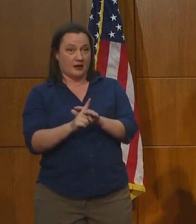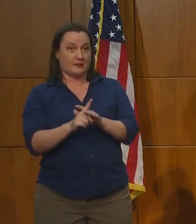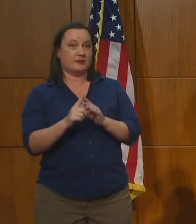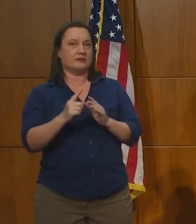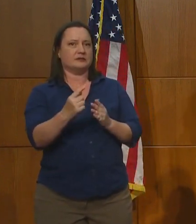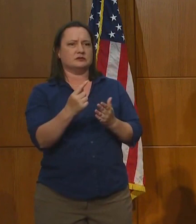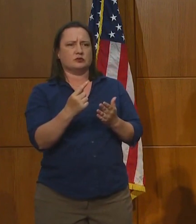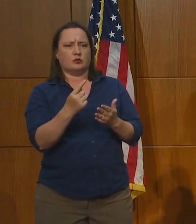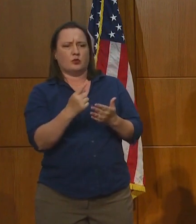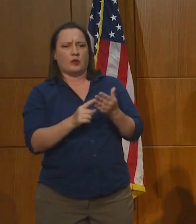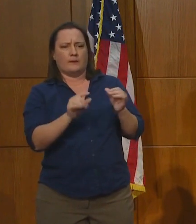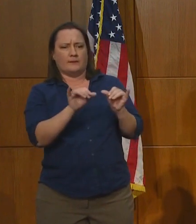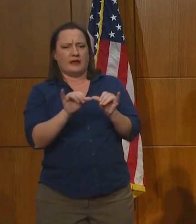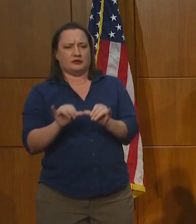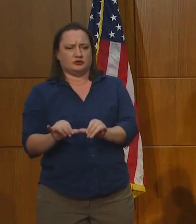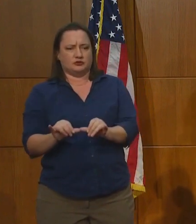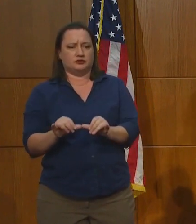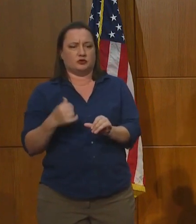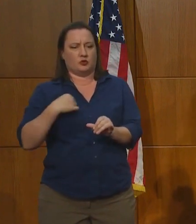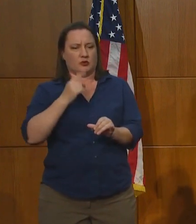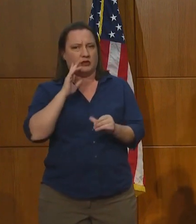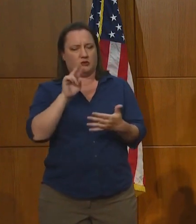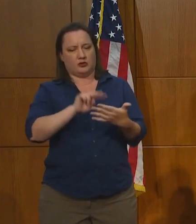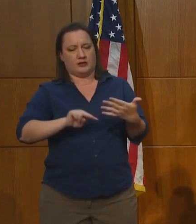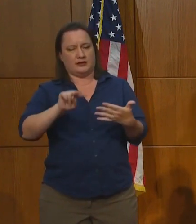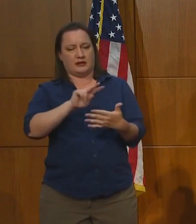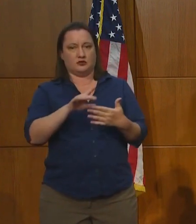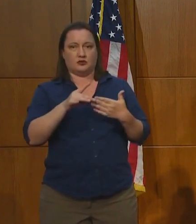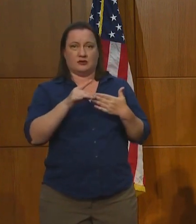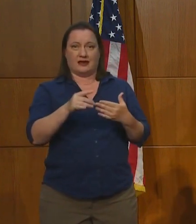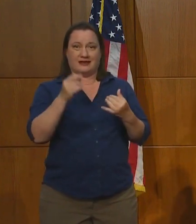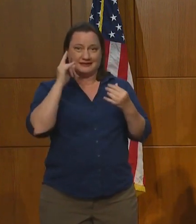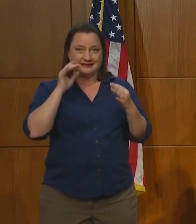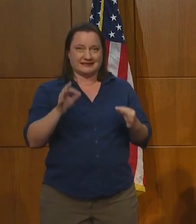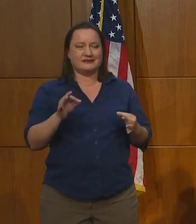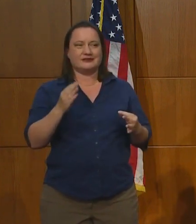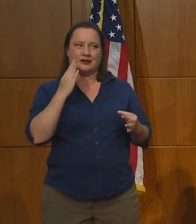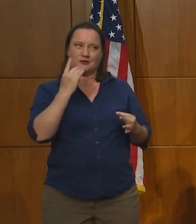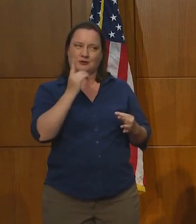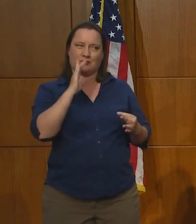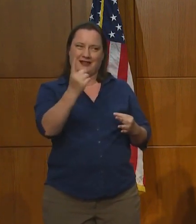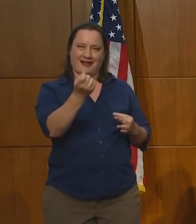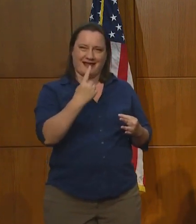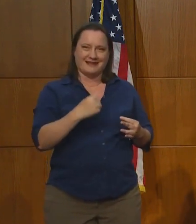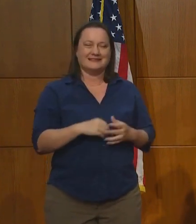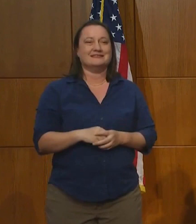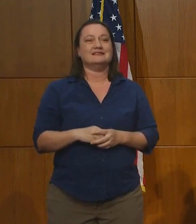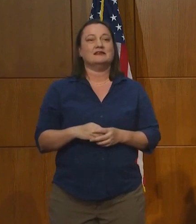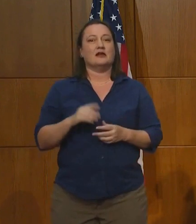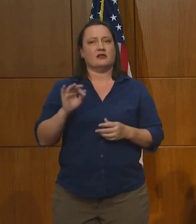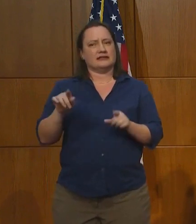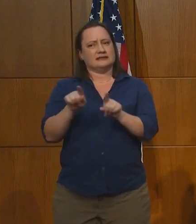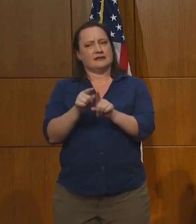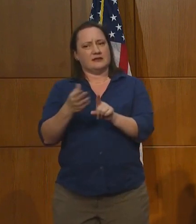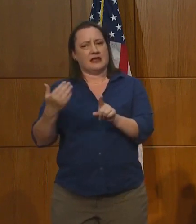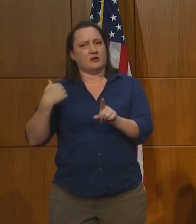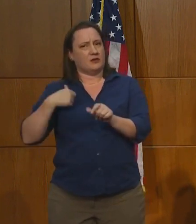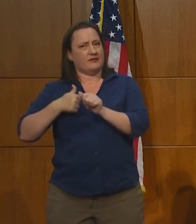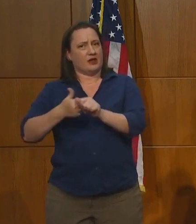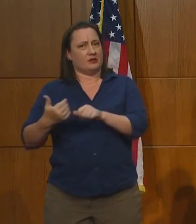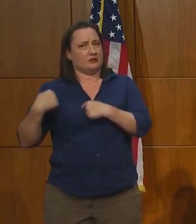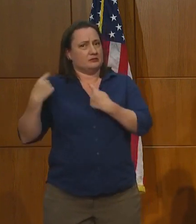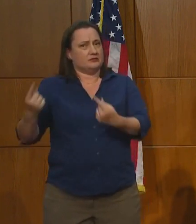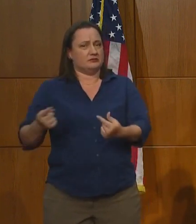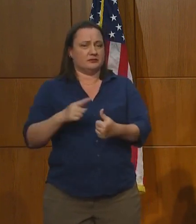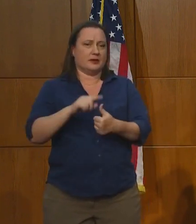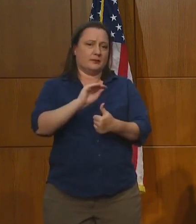for that will guide your decisions? And it's the same things that we've been following: the percent positivity, the number of